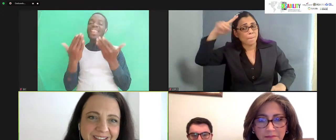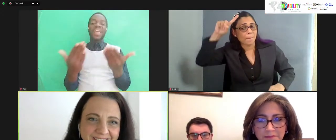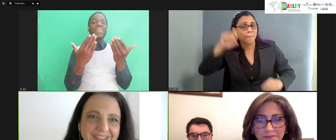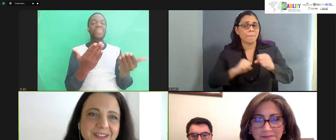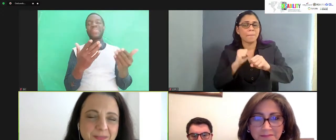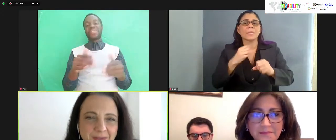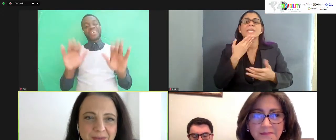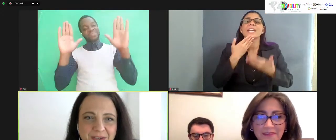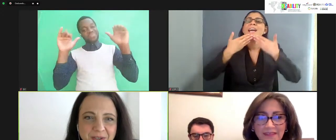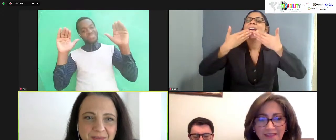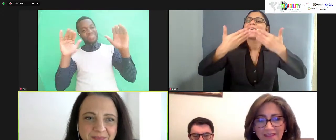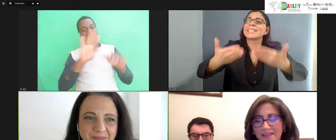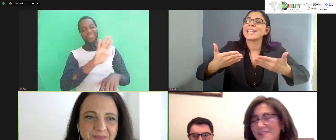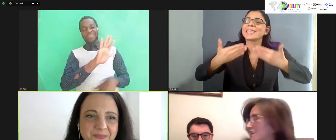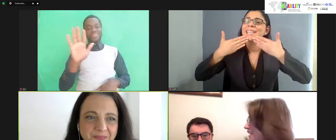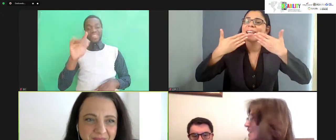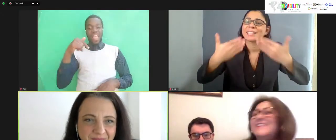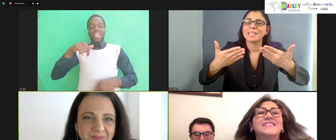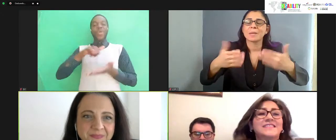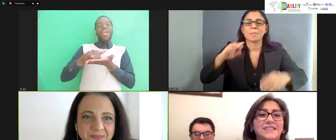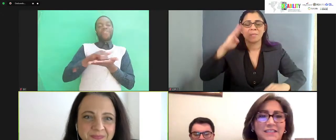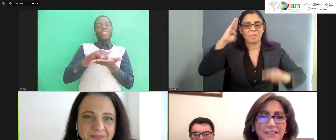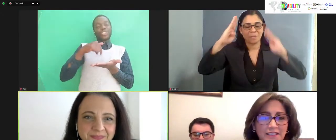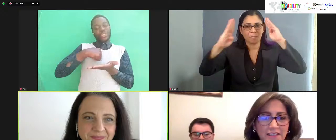day it's been a pleasure